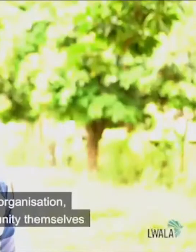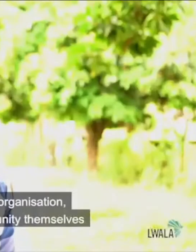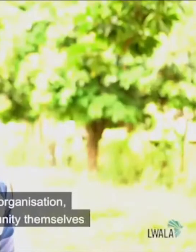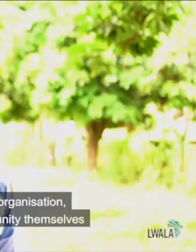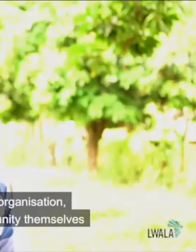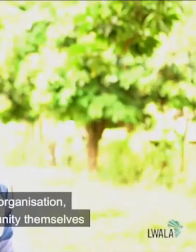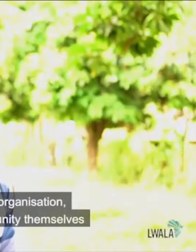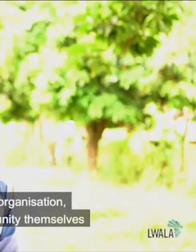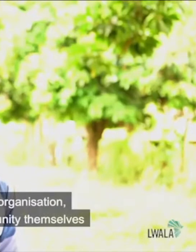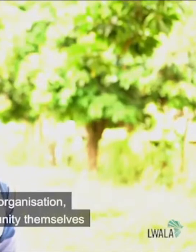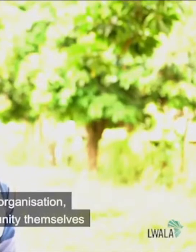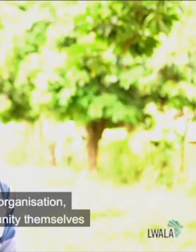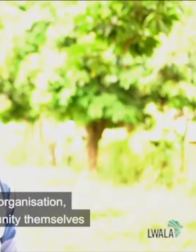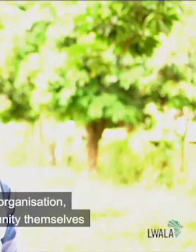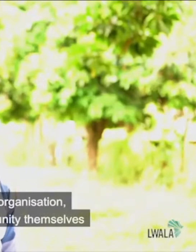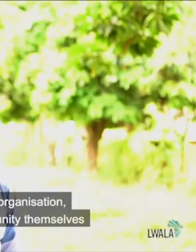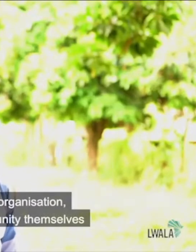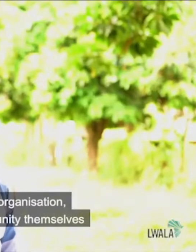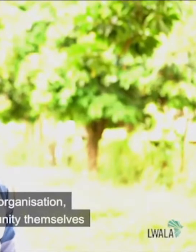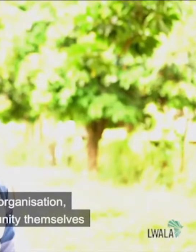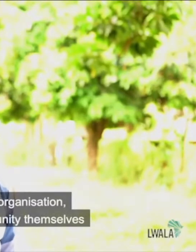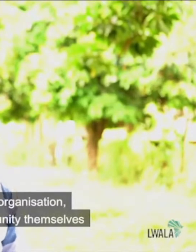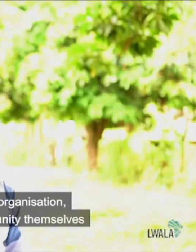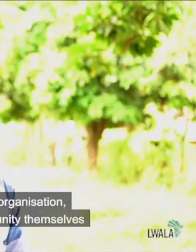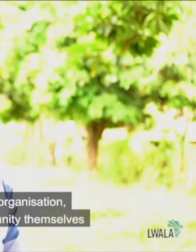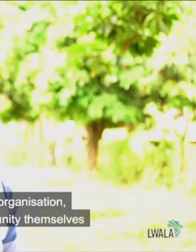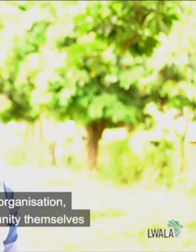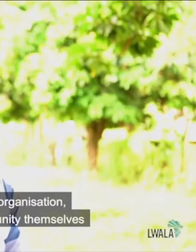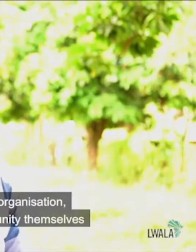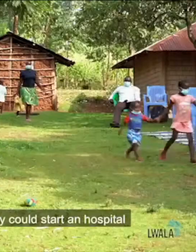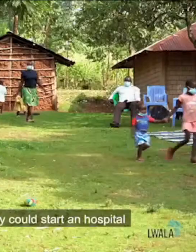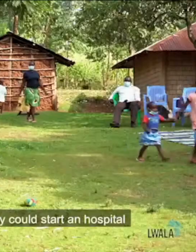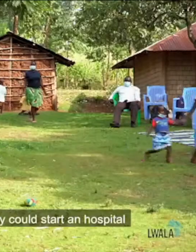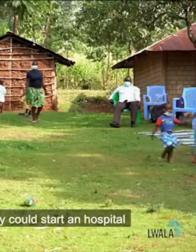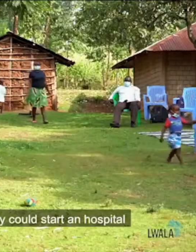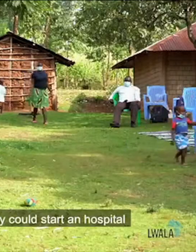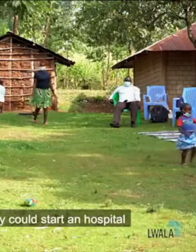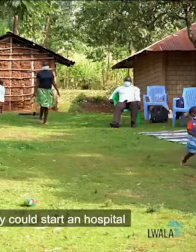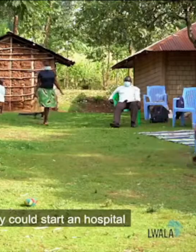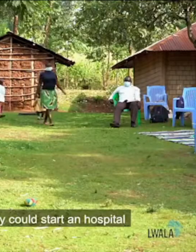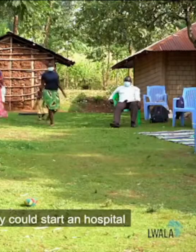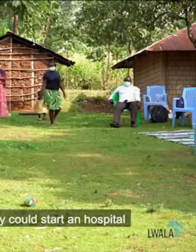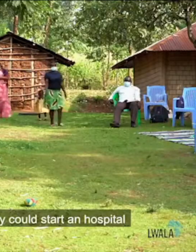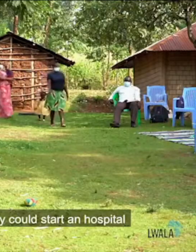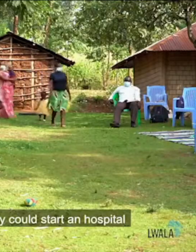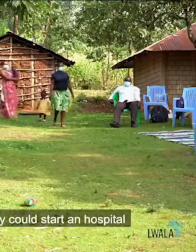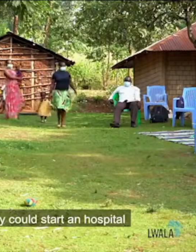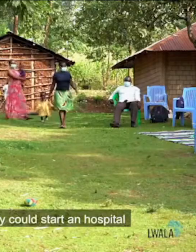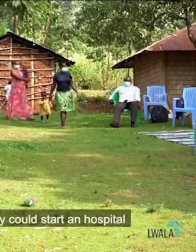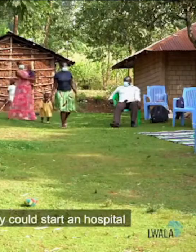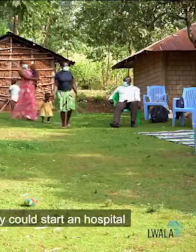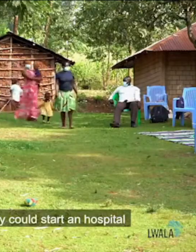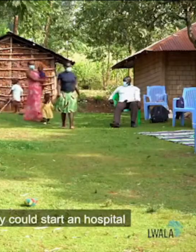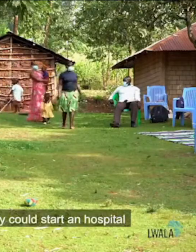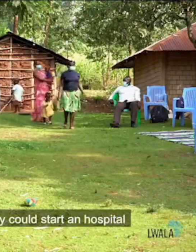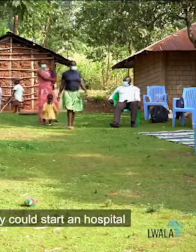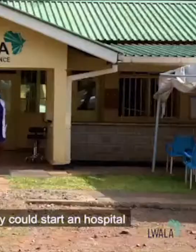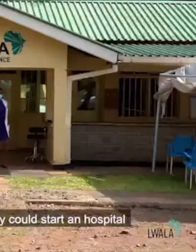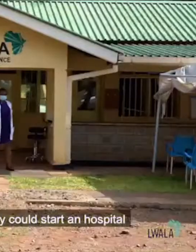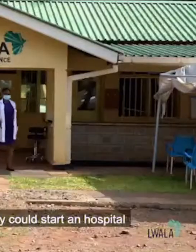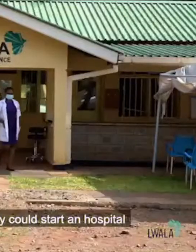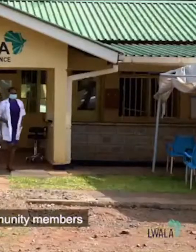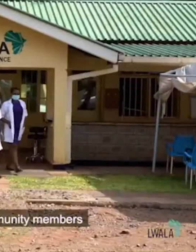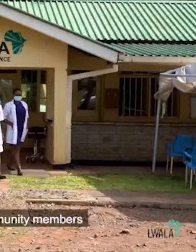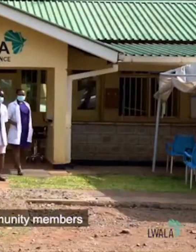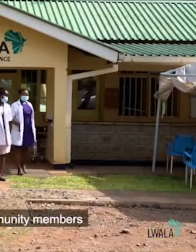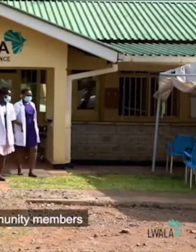Lola is a community organization, so it started by the community themselves organizing themselves so that they could start an